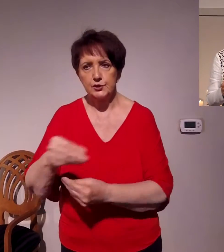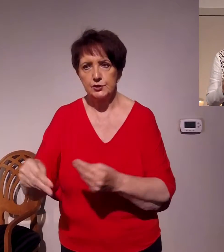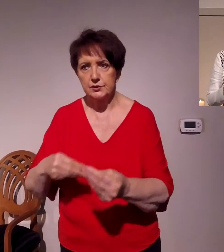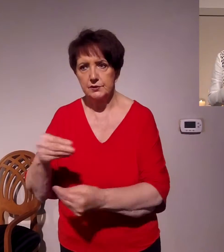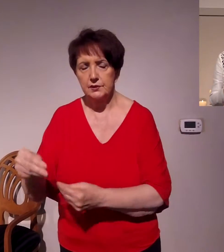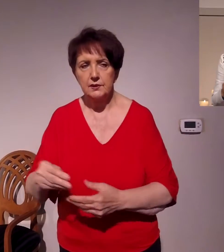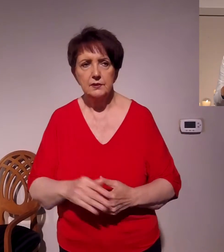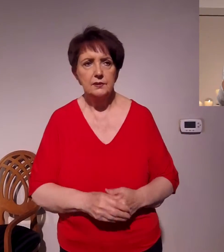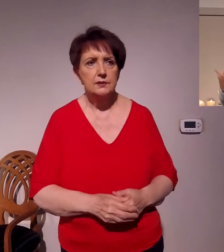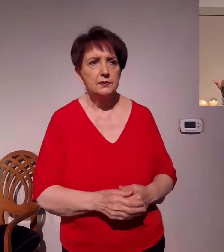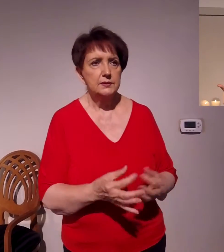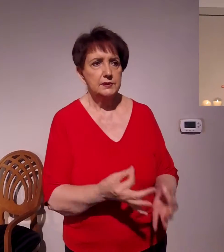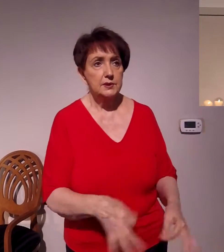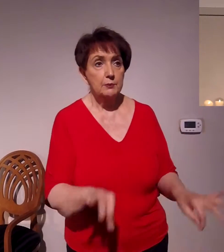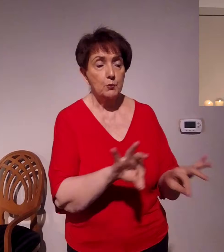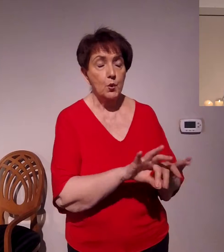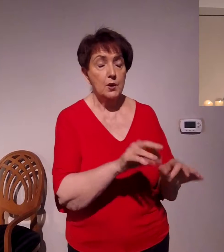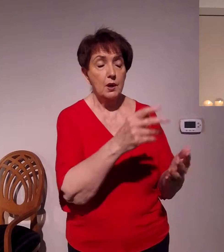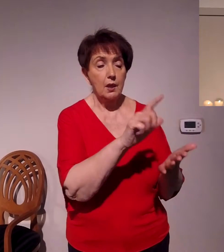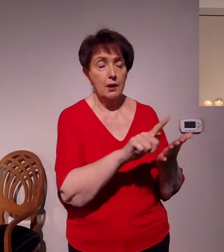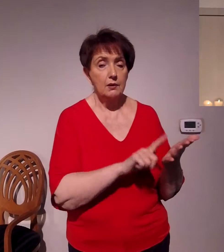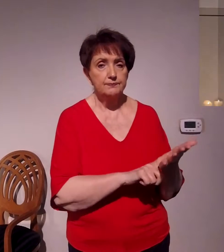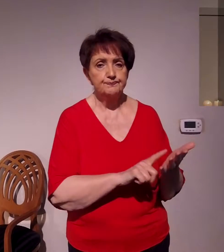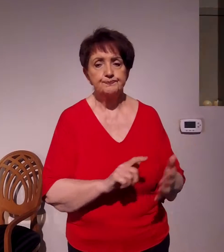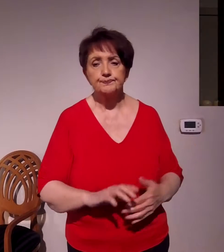Another important law that we talk about.